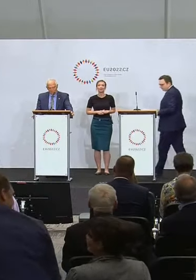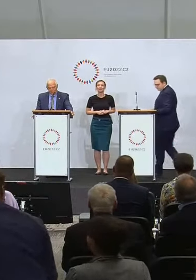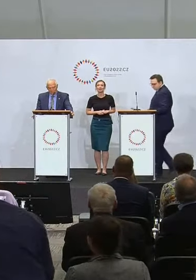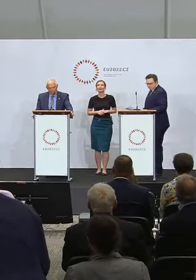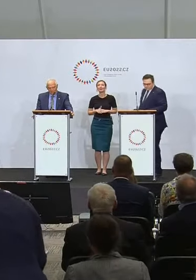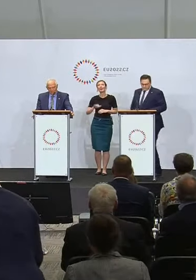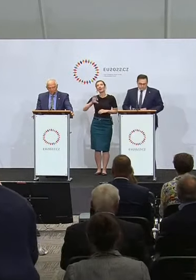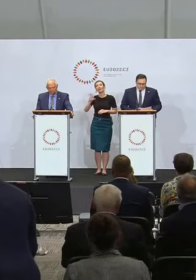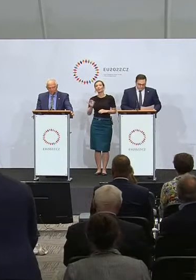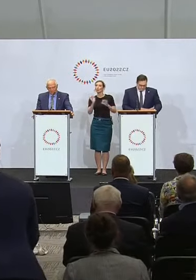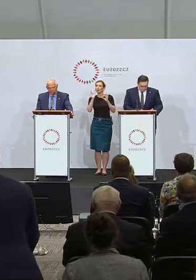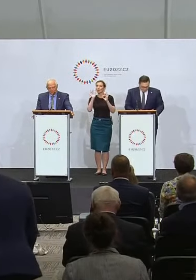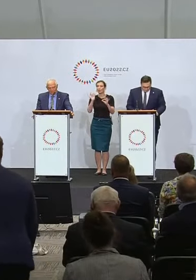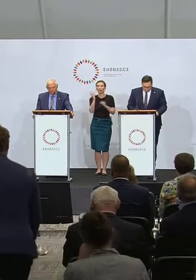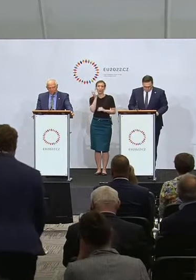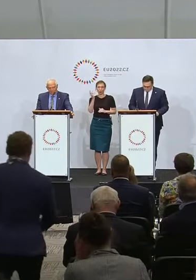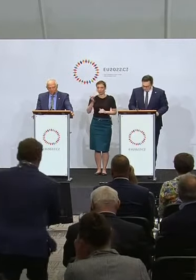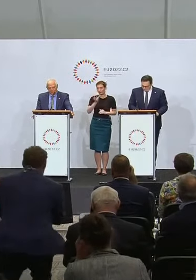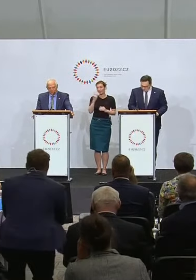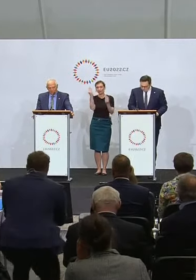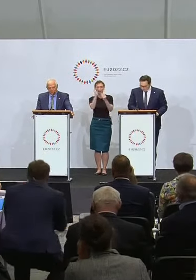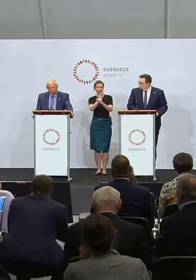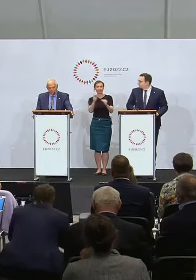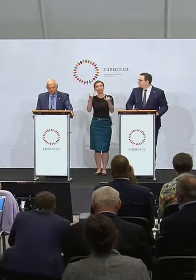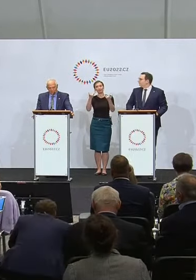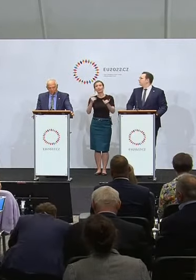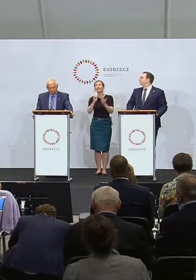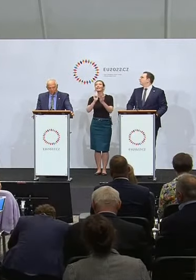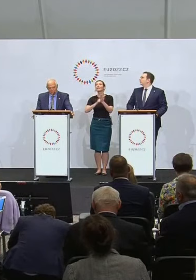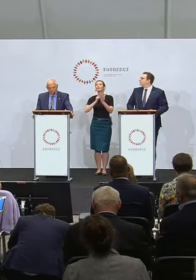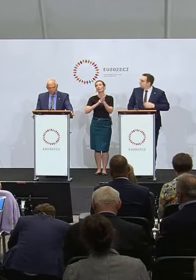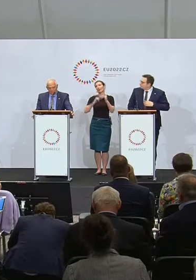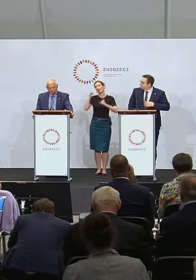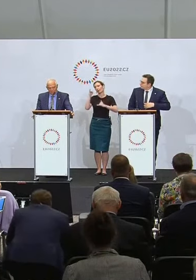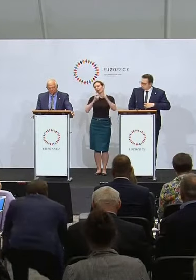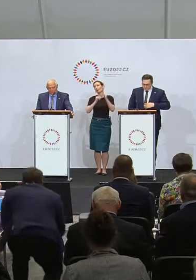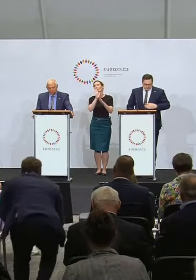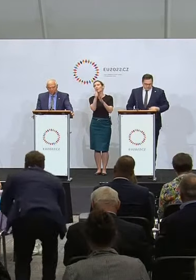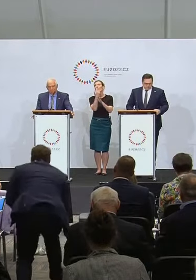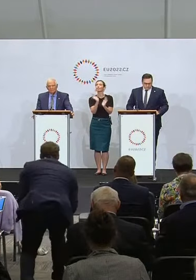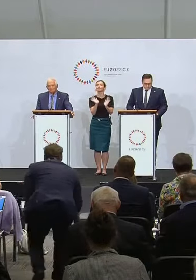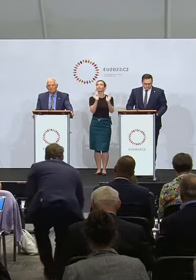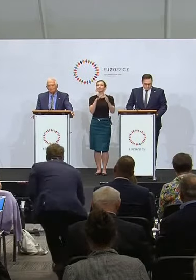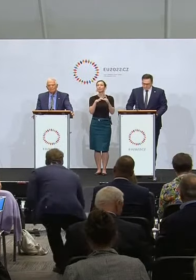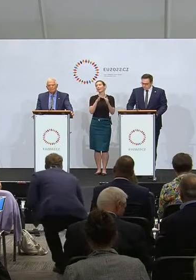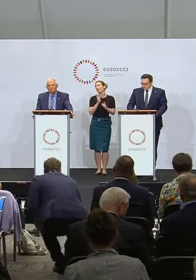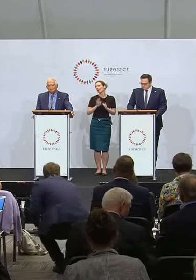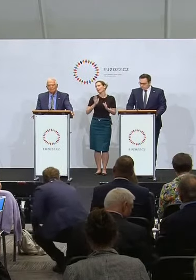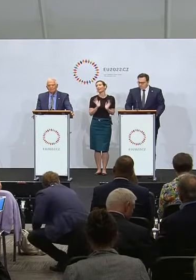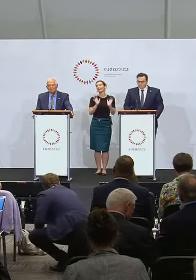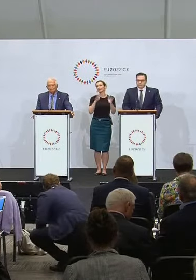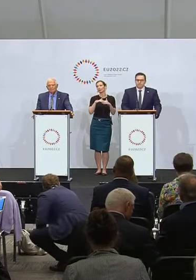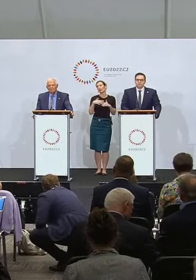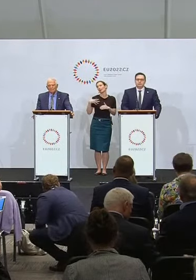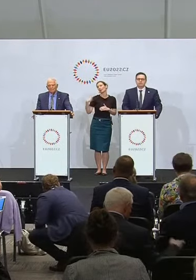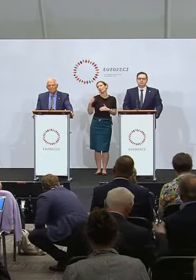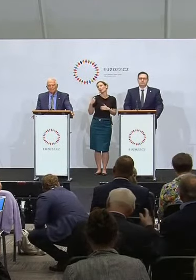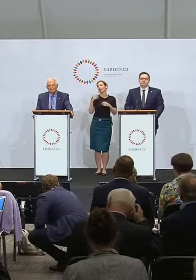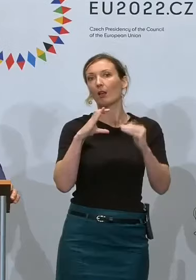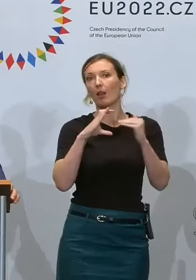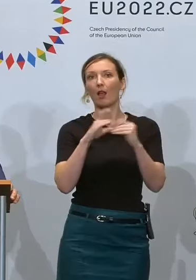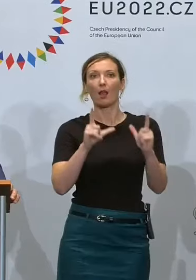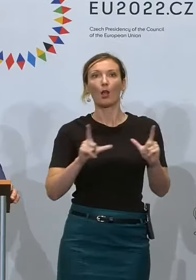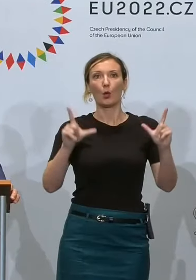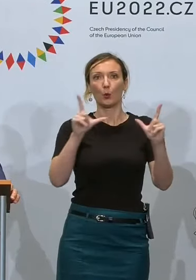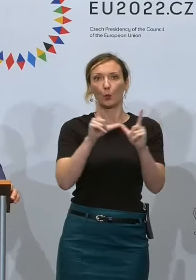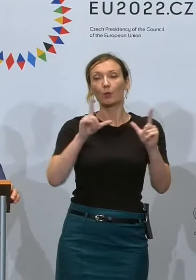Tak, ešte raz pekné popoludne. Vítajte, good afternoon, welcome to this press conference after informal meeting of the EU foreign ministers chaired by High